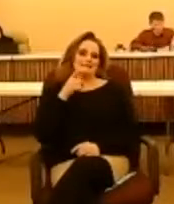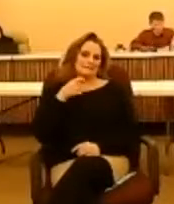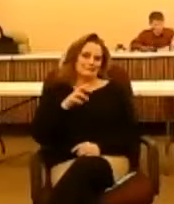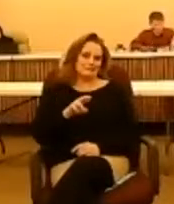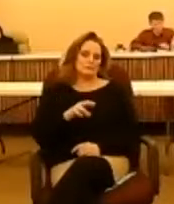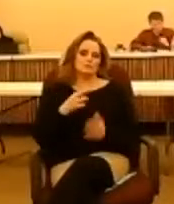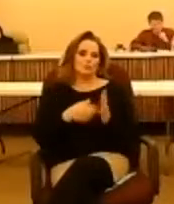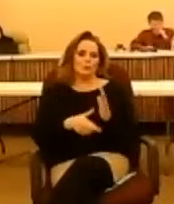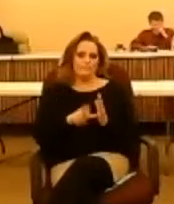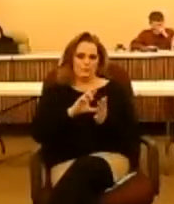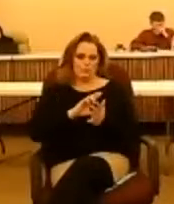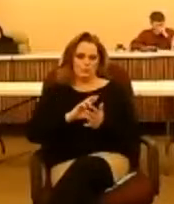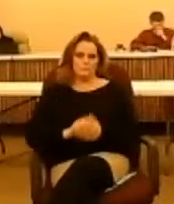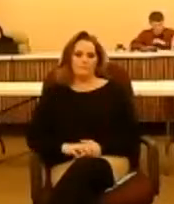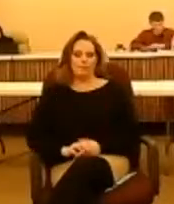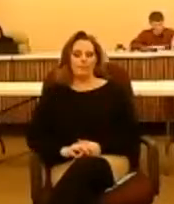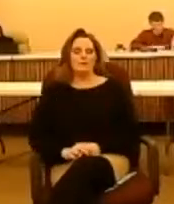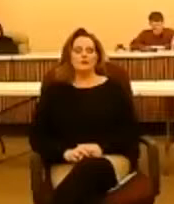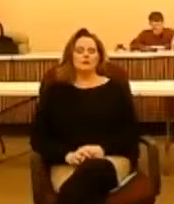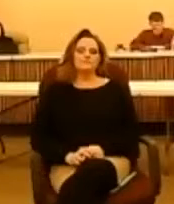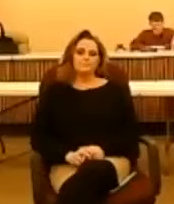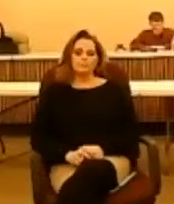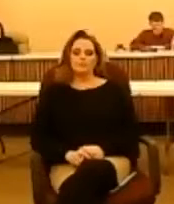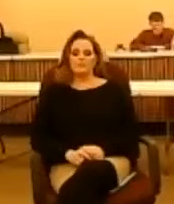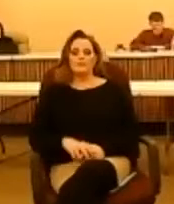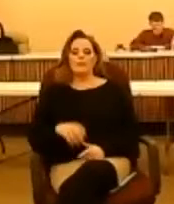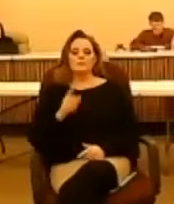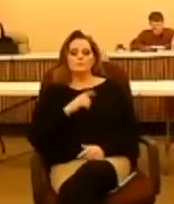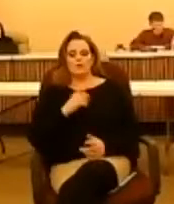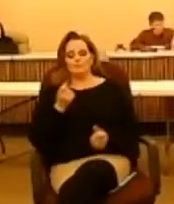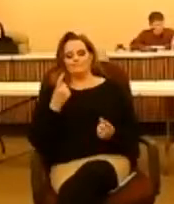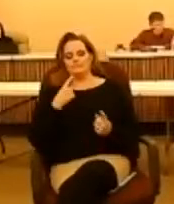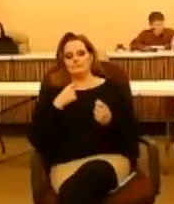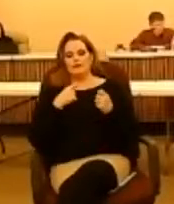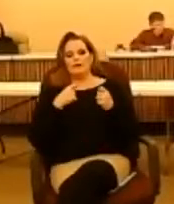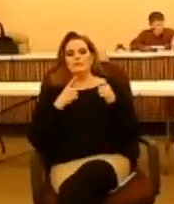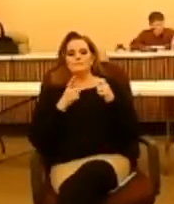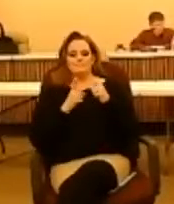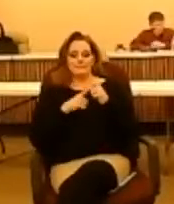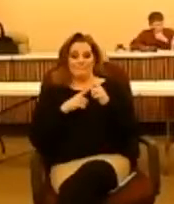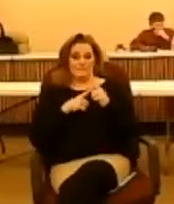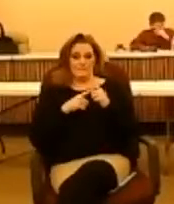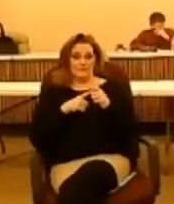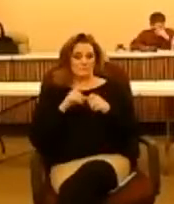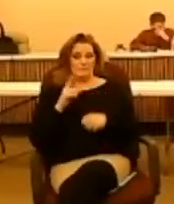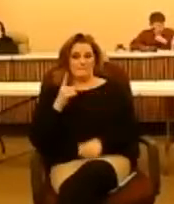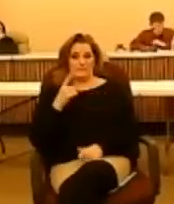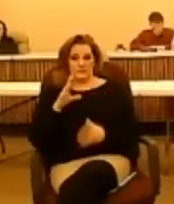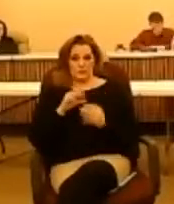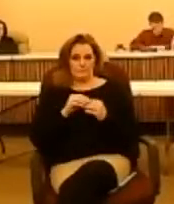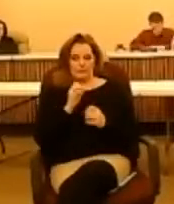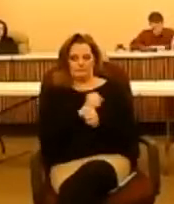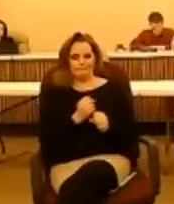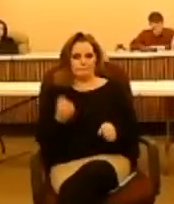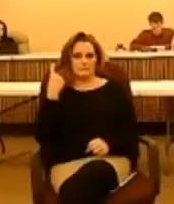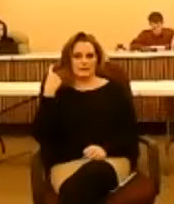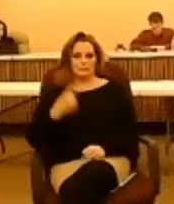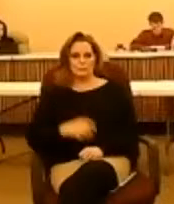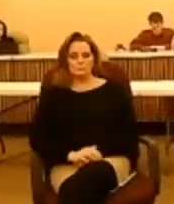So we had this, the initial meeting was last year, or